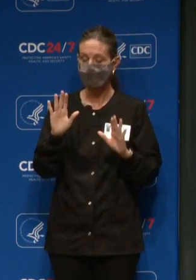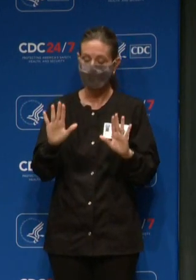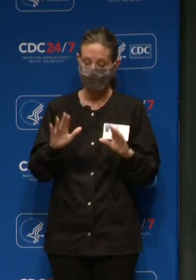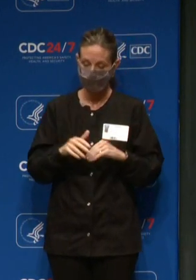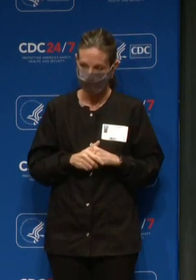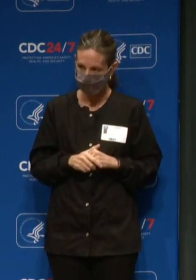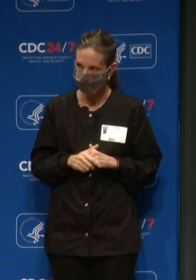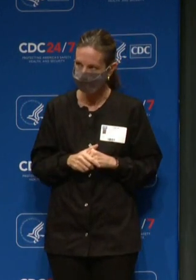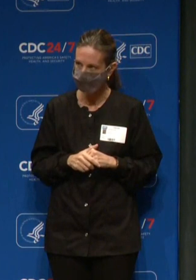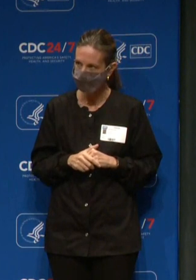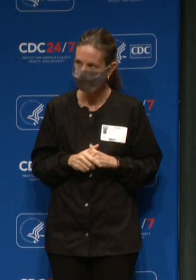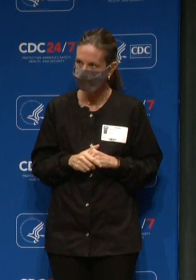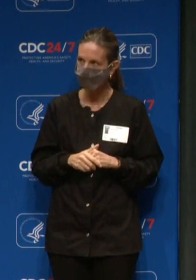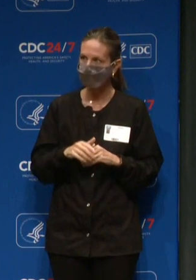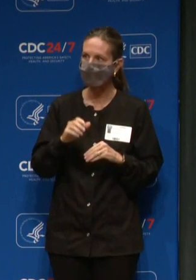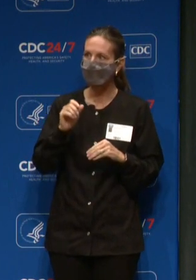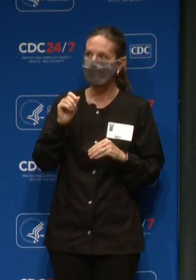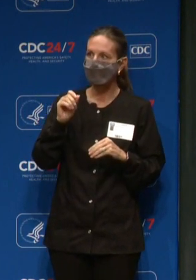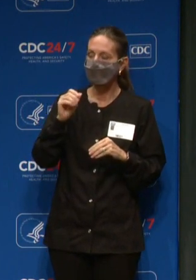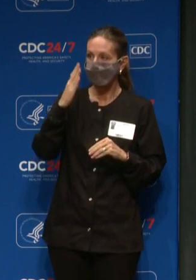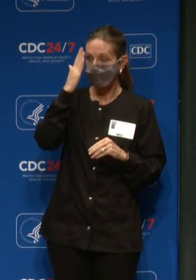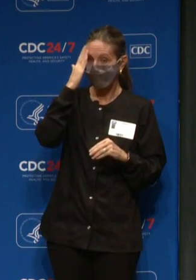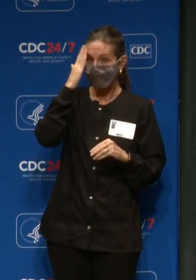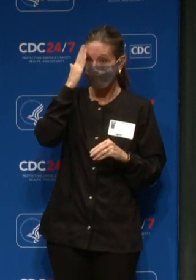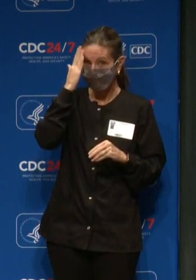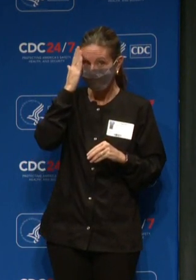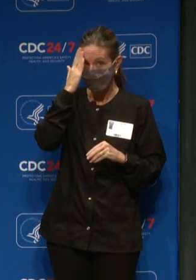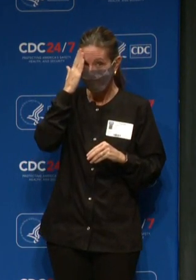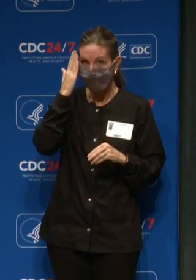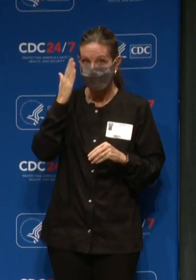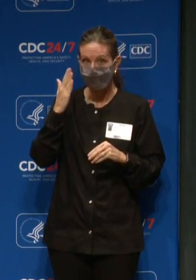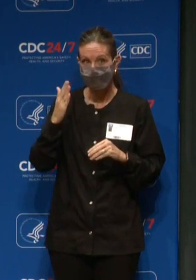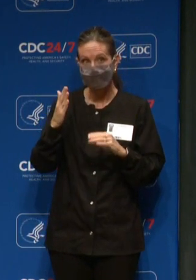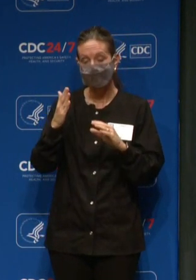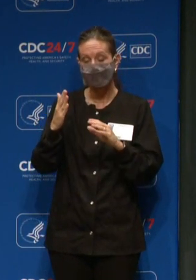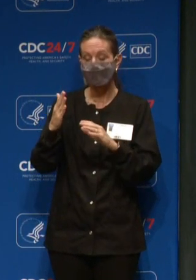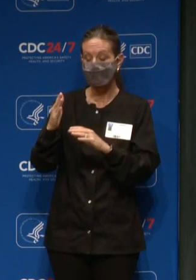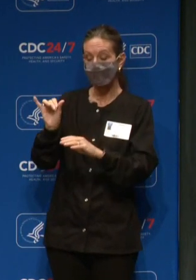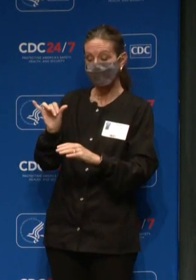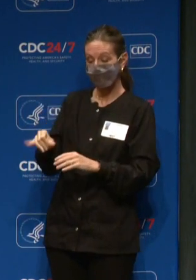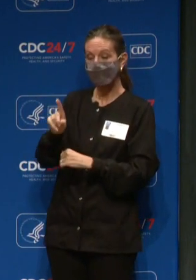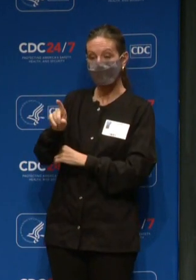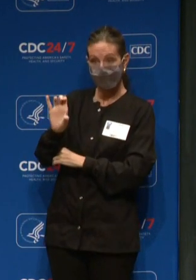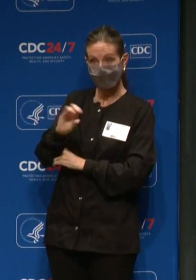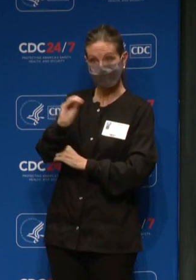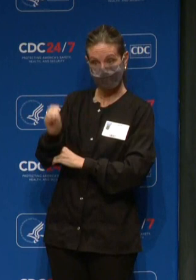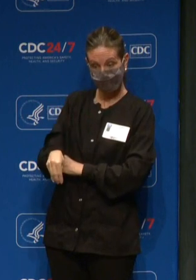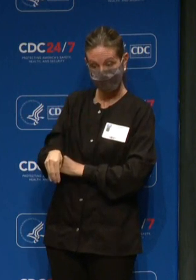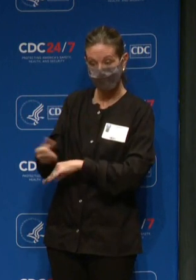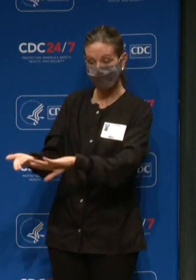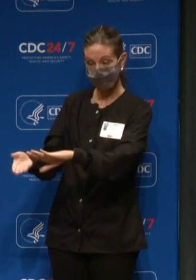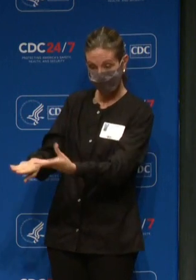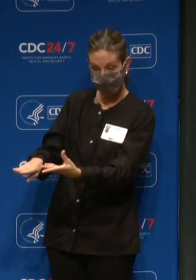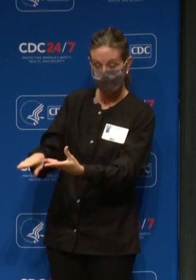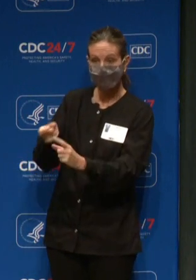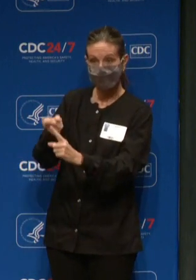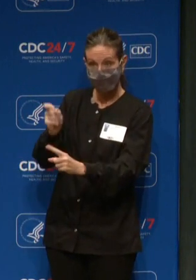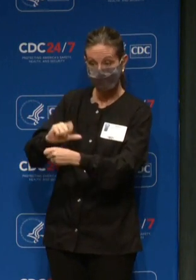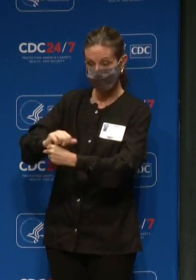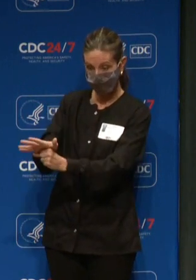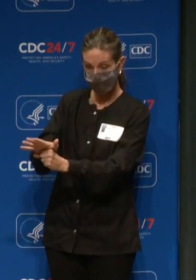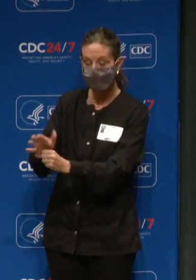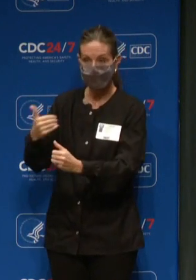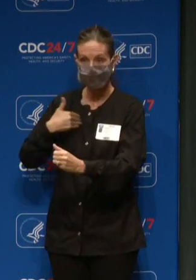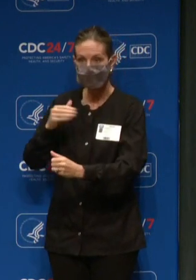is 100% fatal. So we know that all of us are going to die eventually. There is a expected periodicity